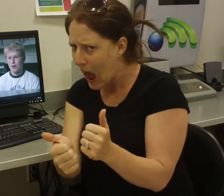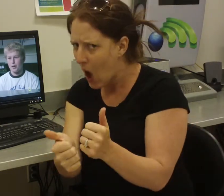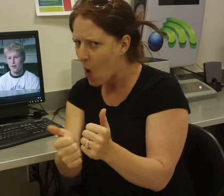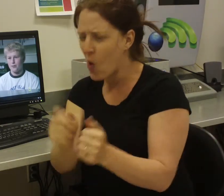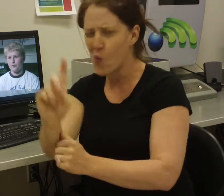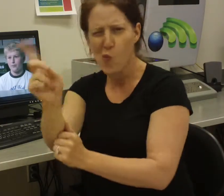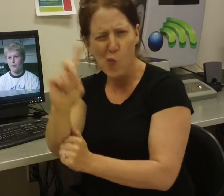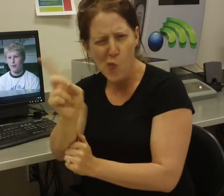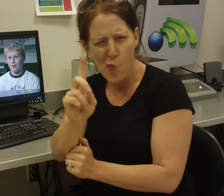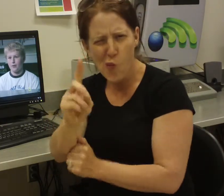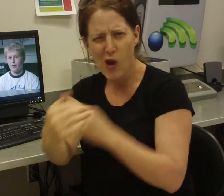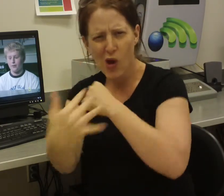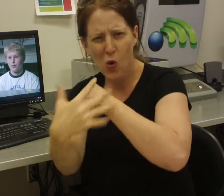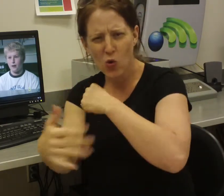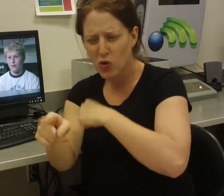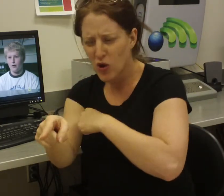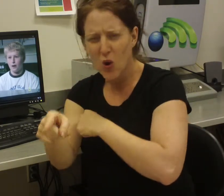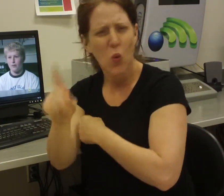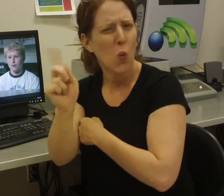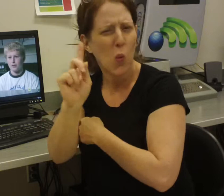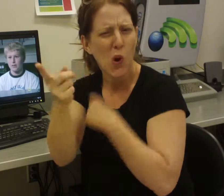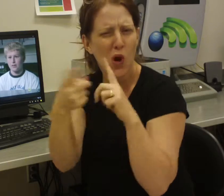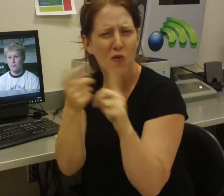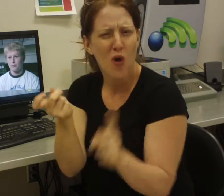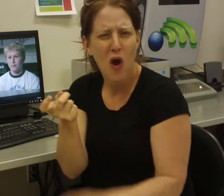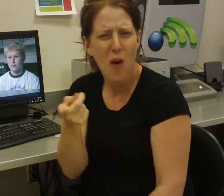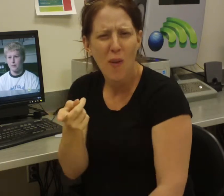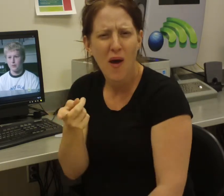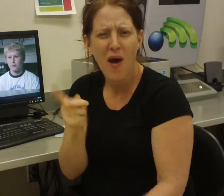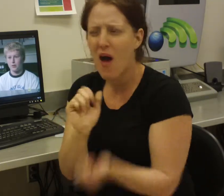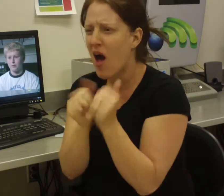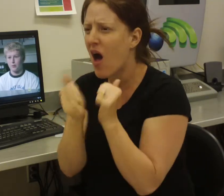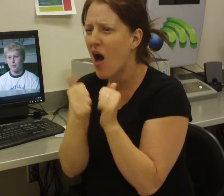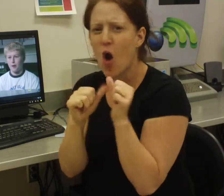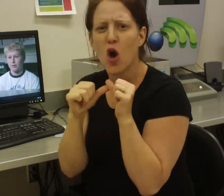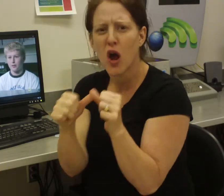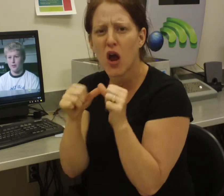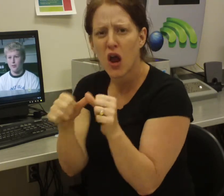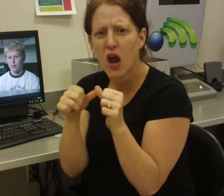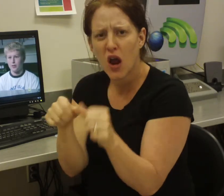and how does it keep coming back to the ocean?